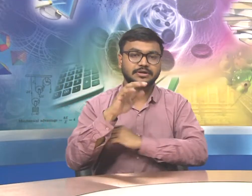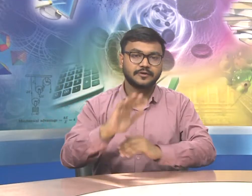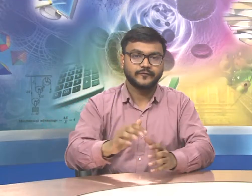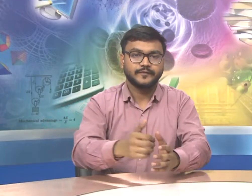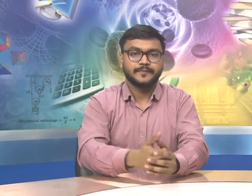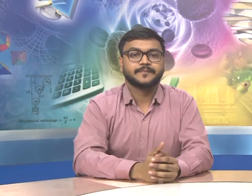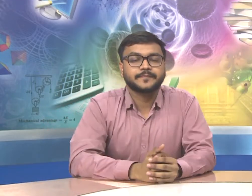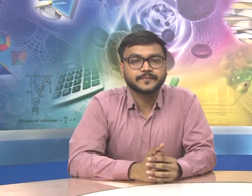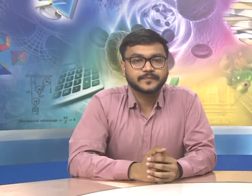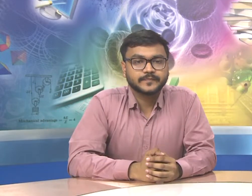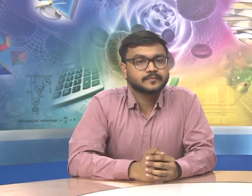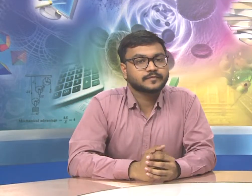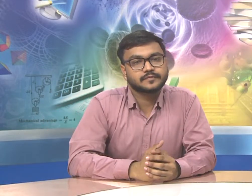right.